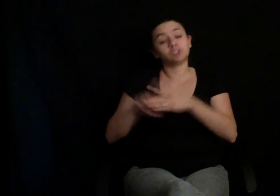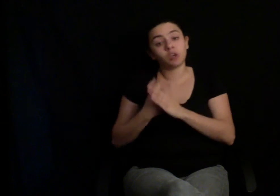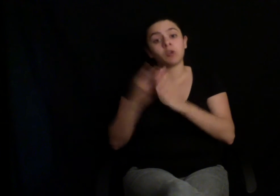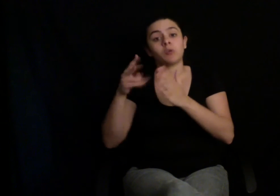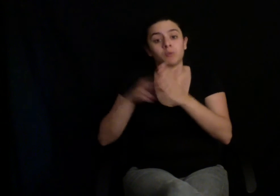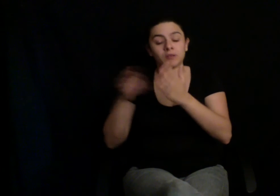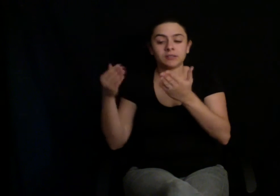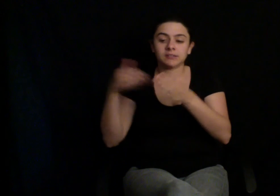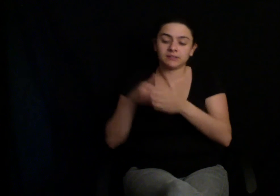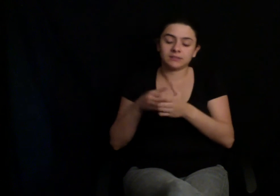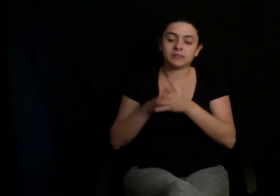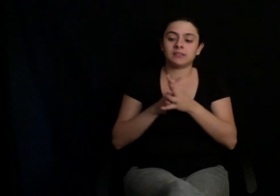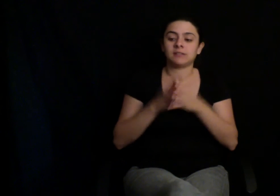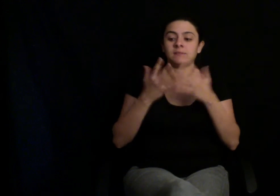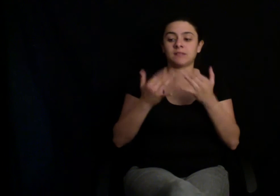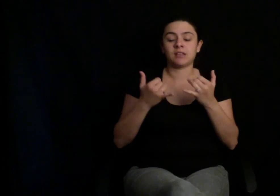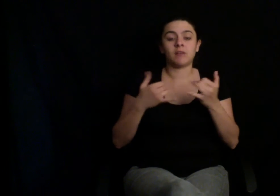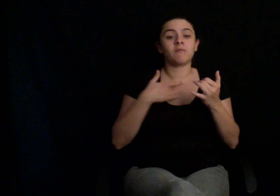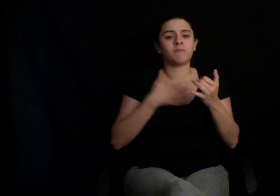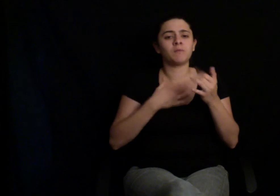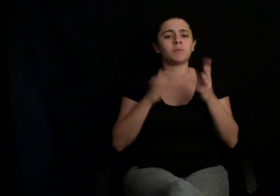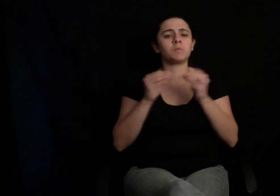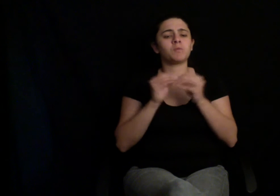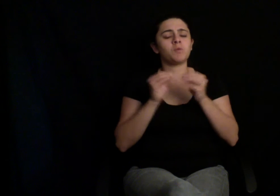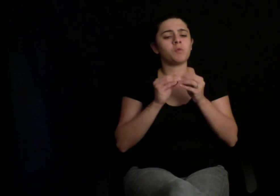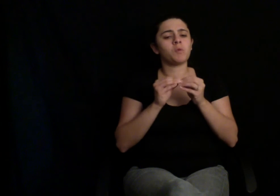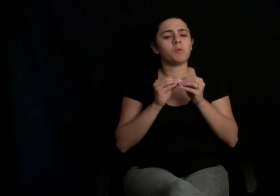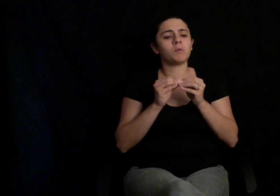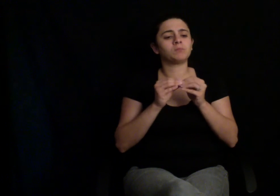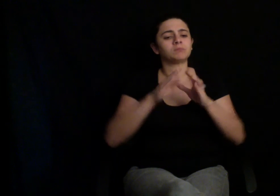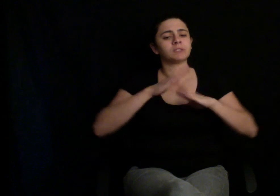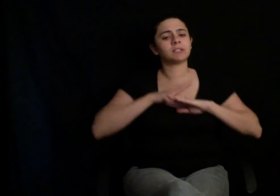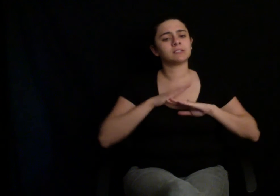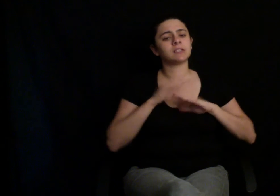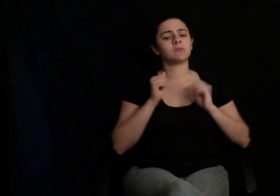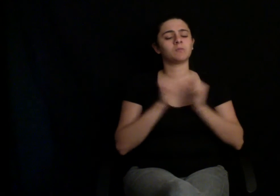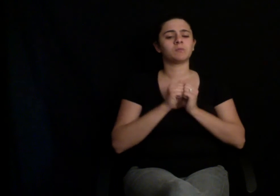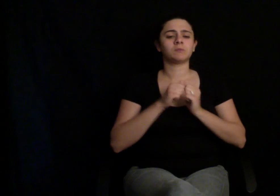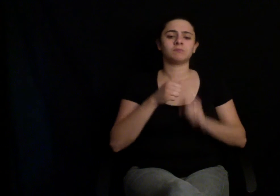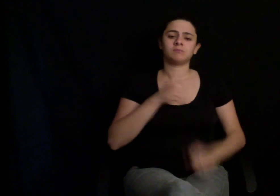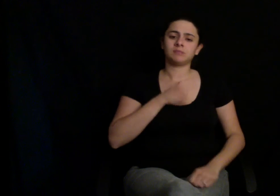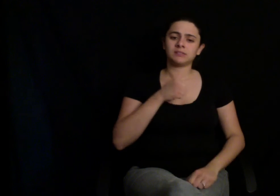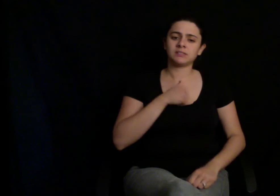more happy, more fulfilled, more successful than after quitting porn. And